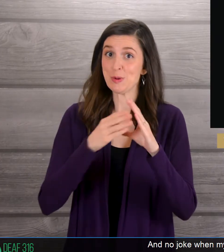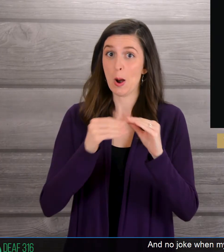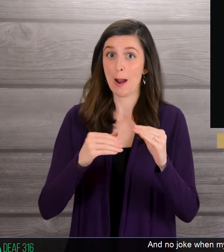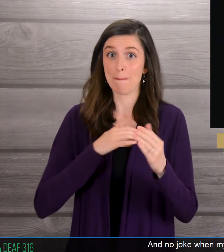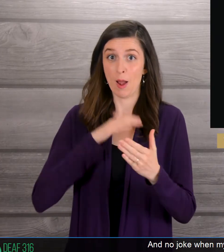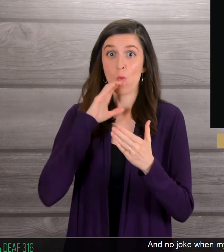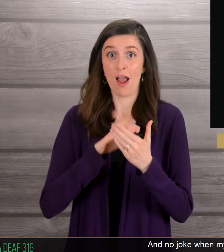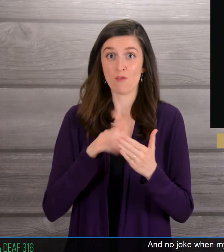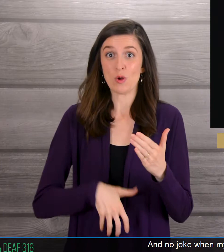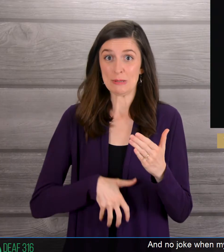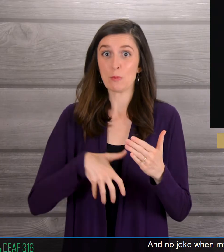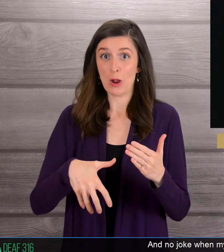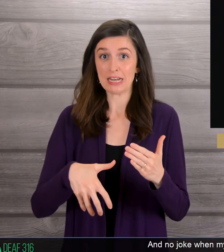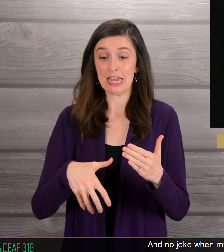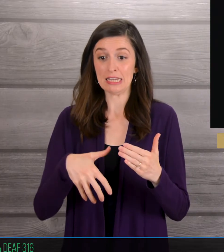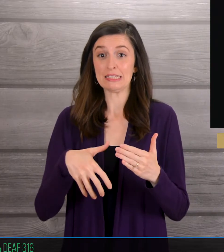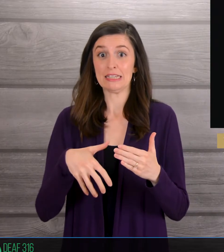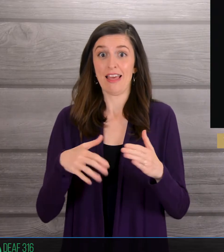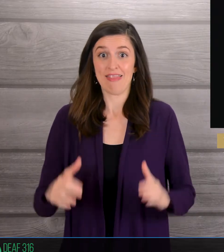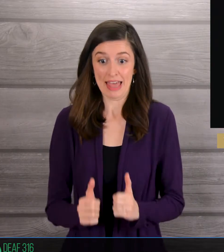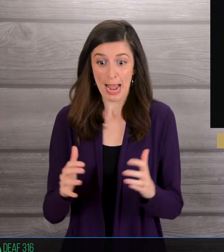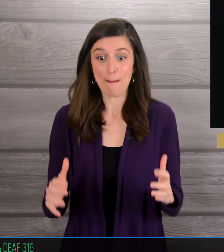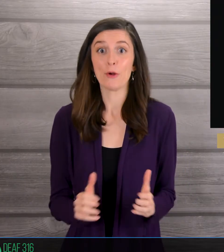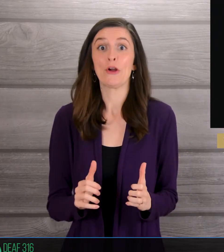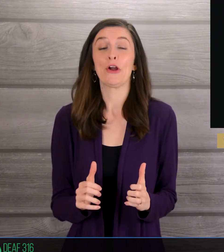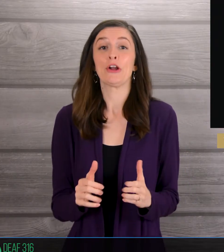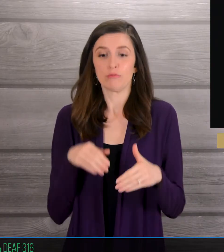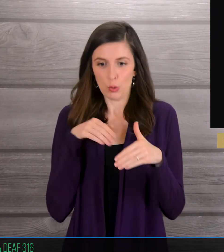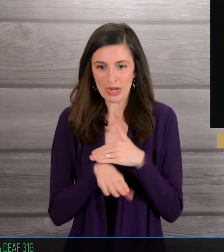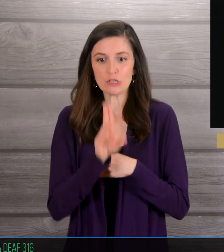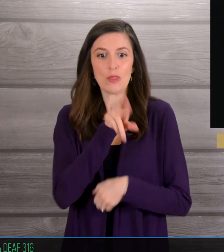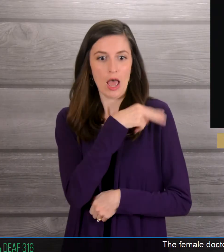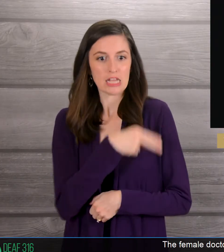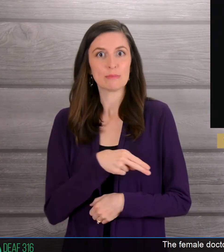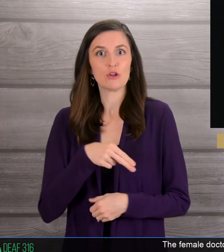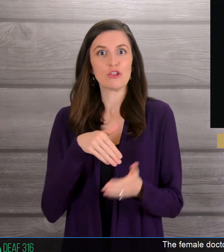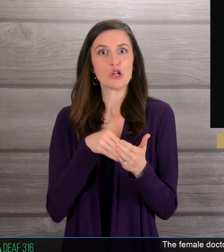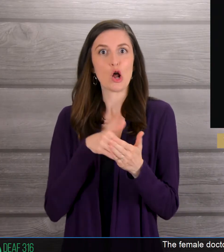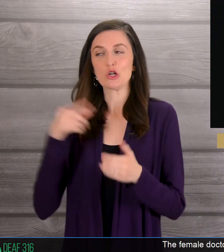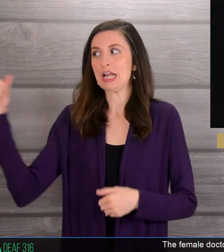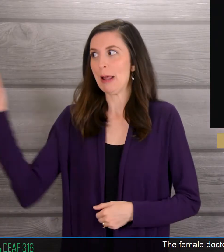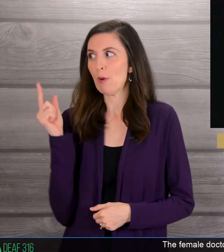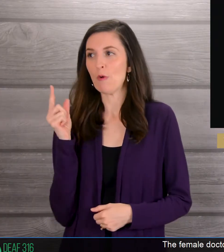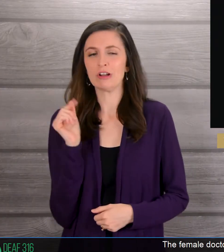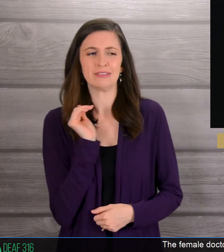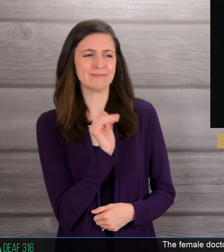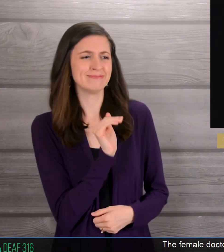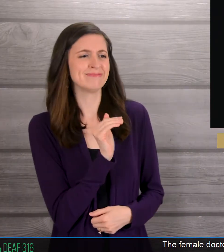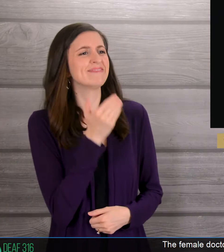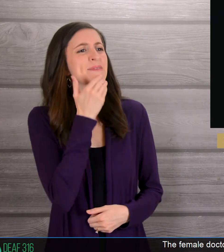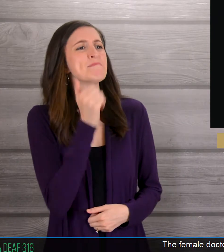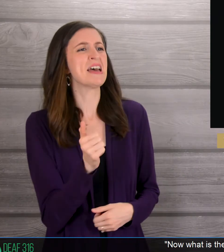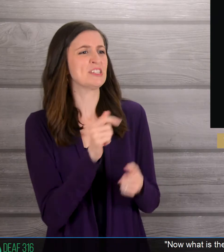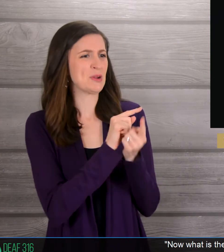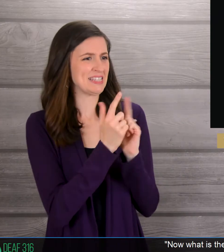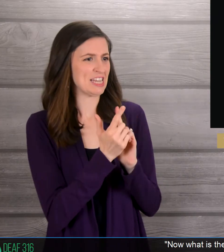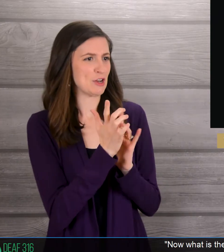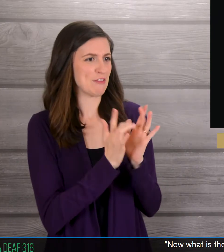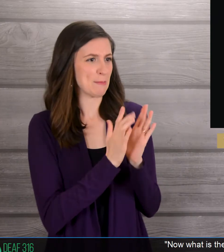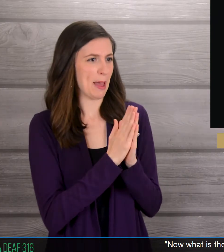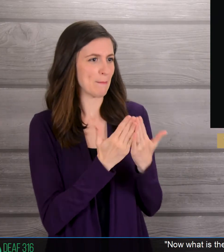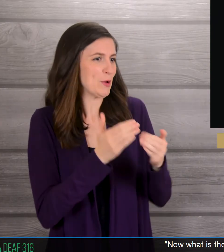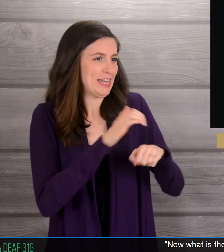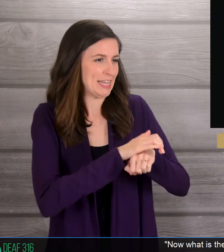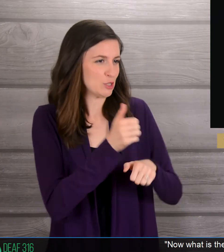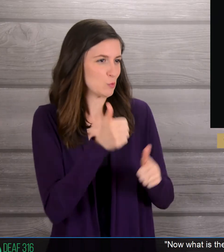when my wife was delivering our first baby in the hospital, she was in labor. The female doctor was talking to me, and she said, "No, what is the